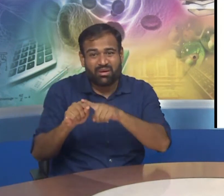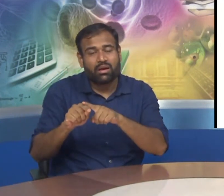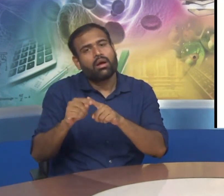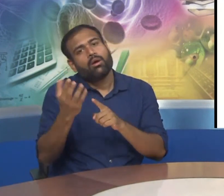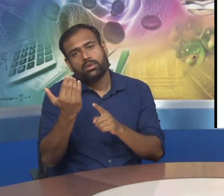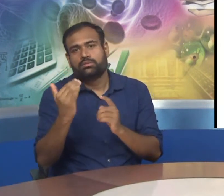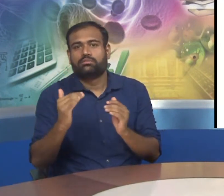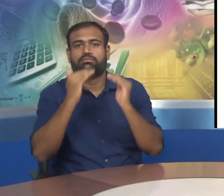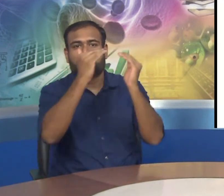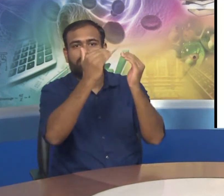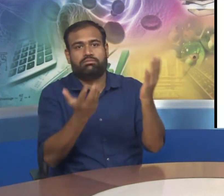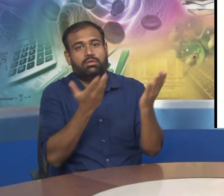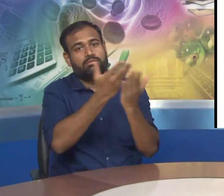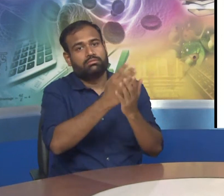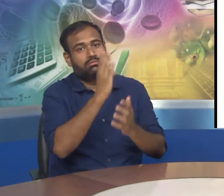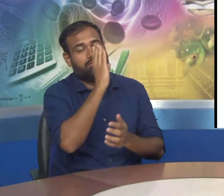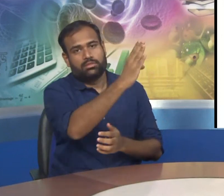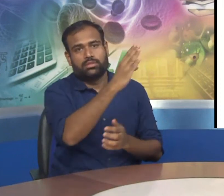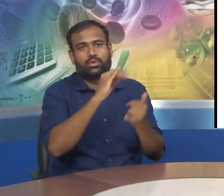Supreme Court.